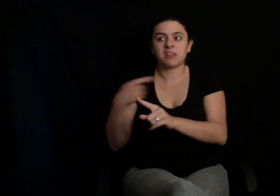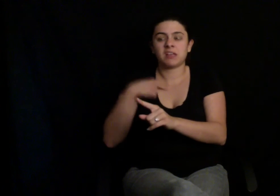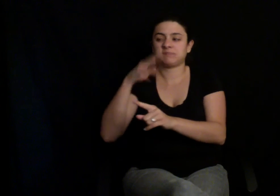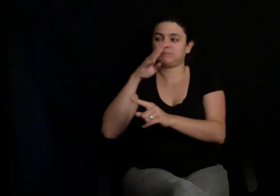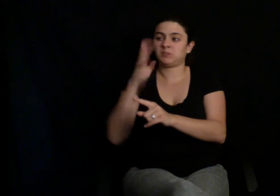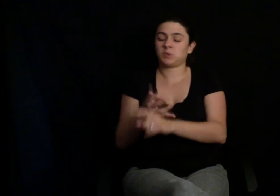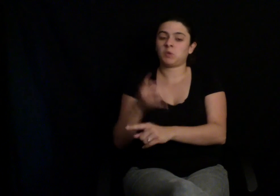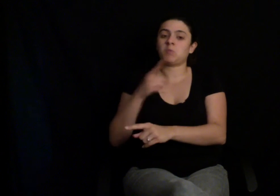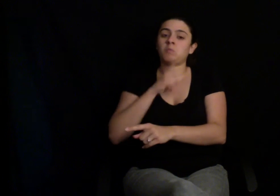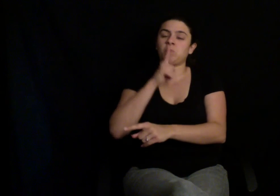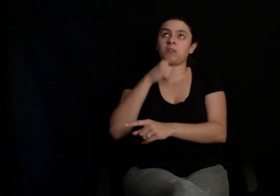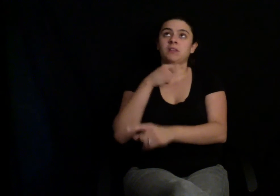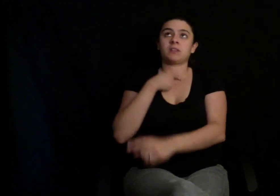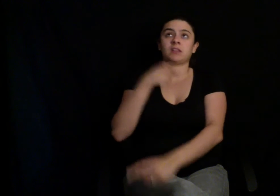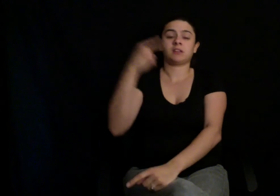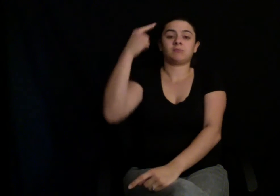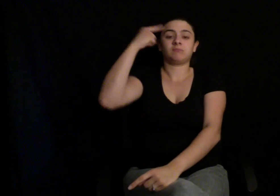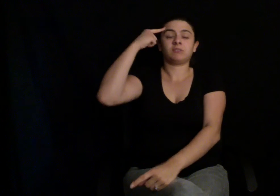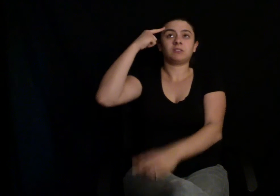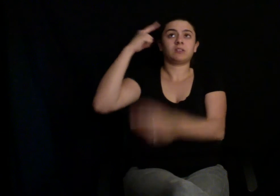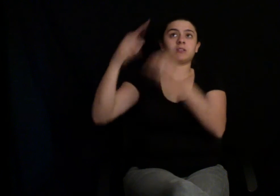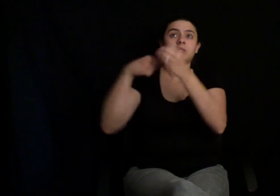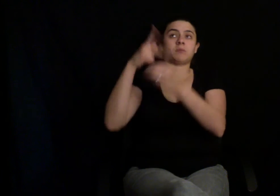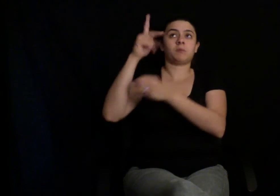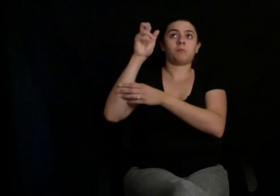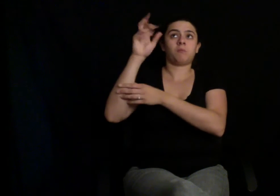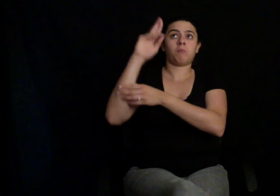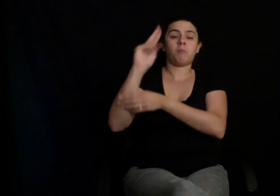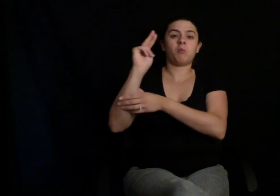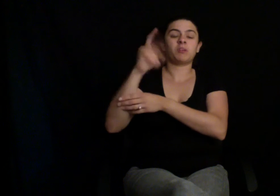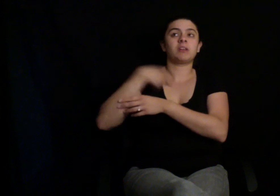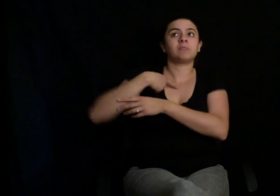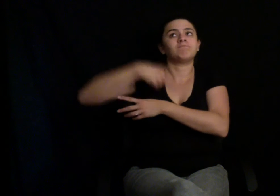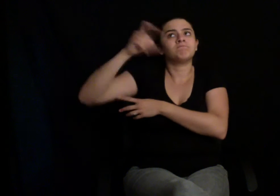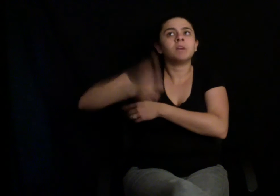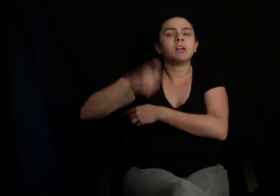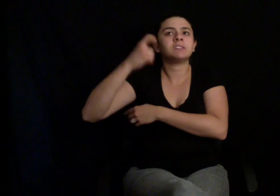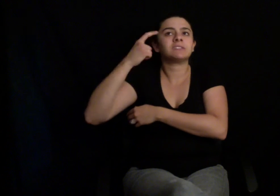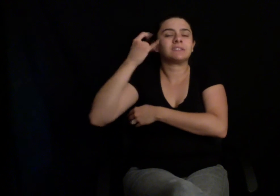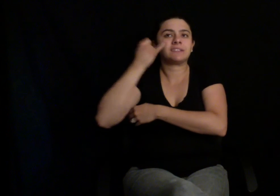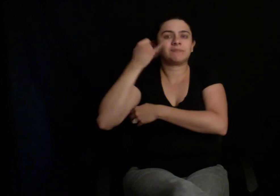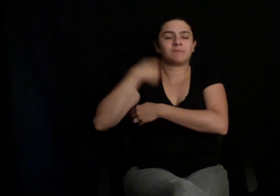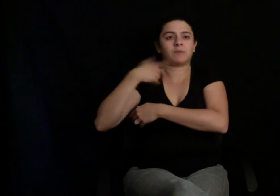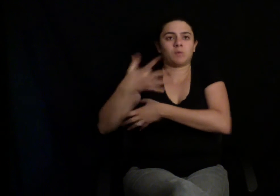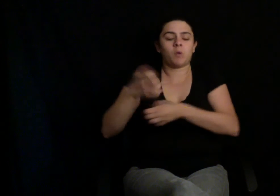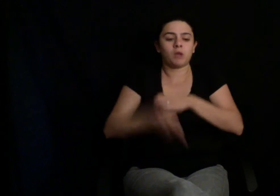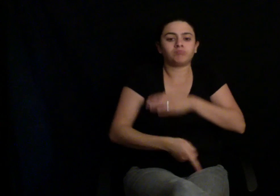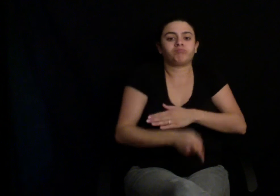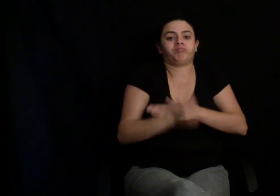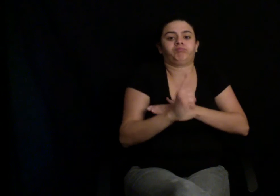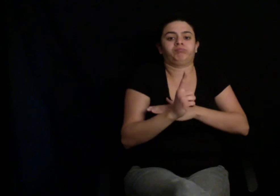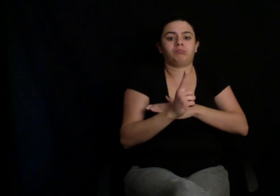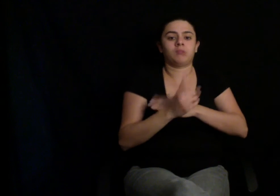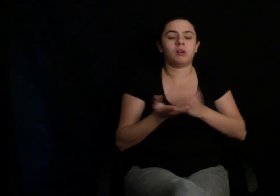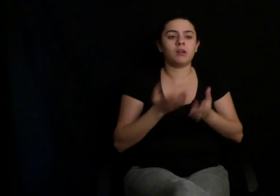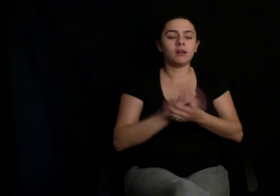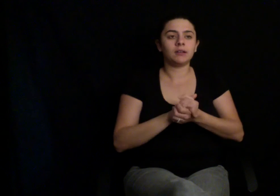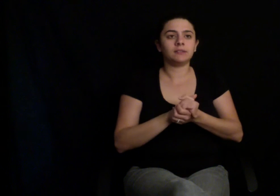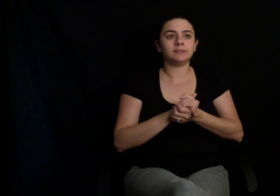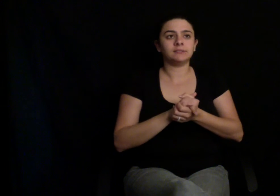was depersonalizing them as tools with the goal of achieving sexual pleasure. I was completely throwing out any virtue that sex